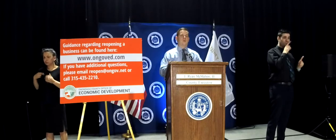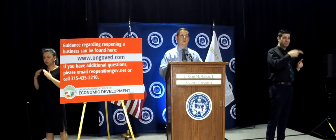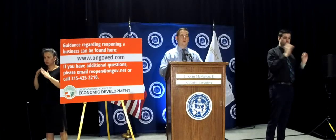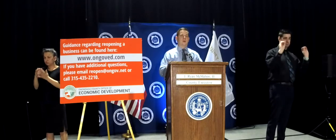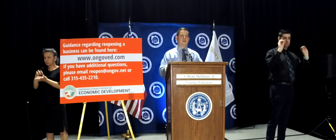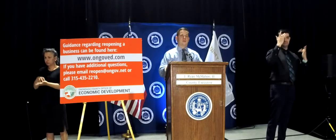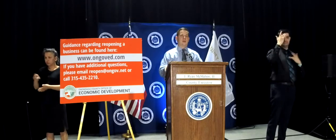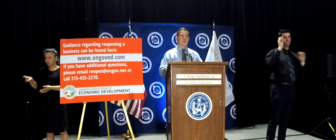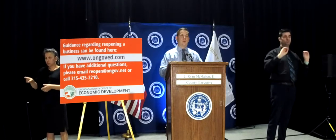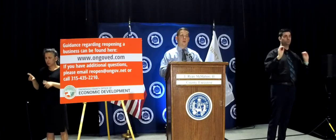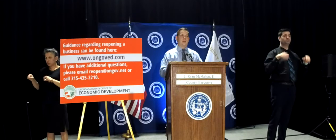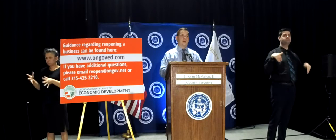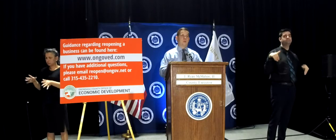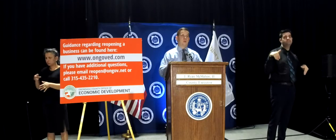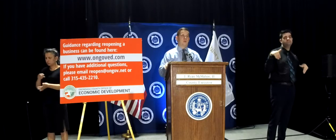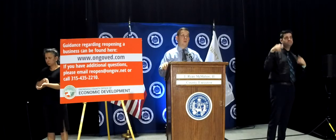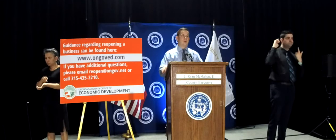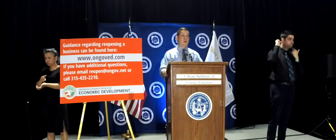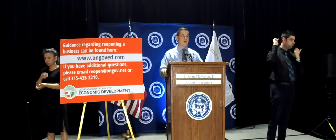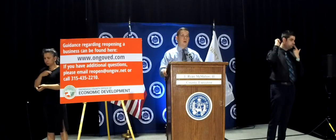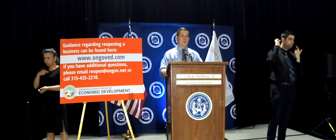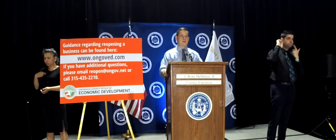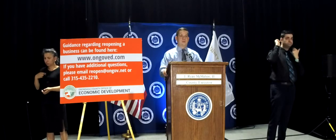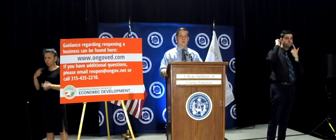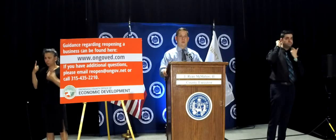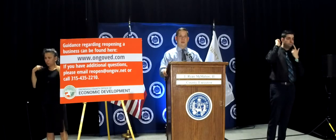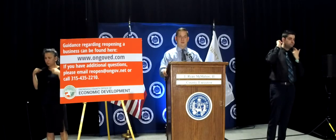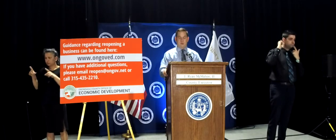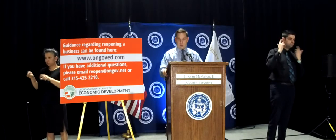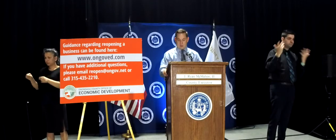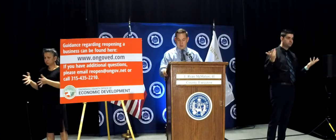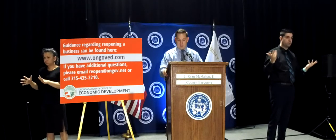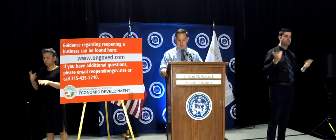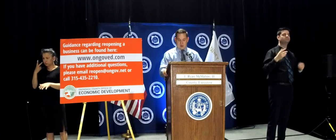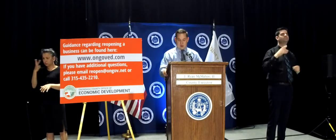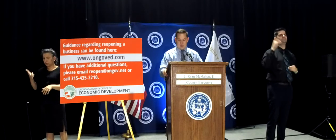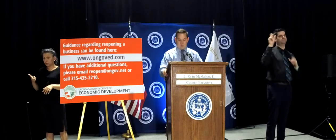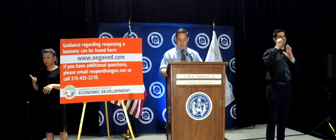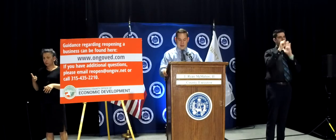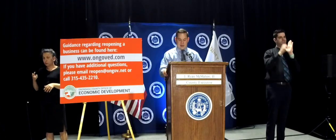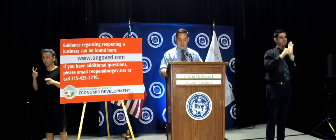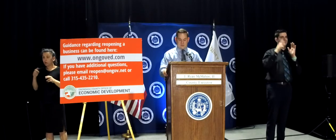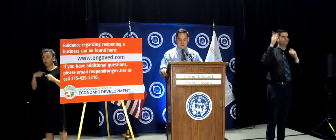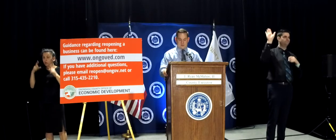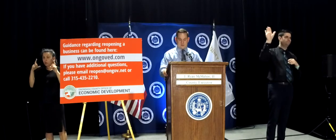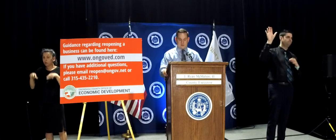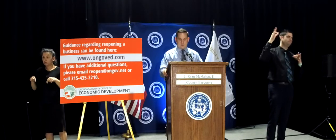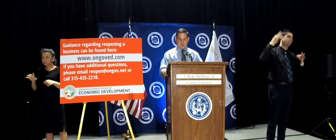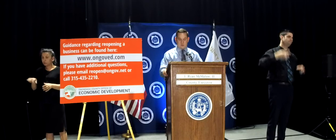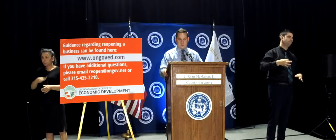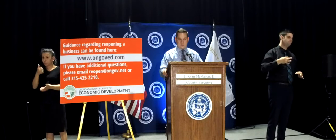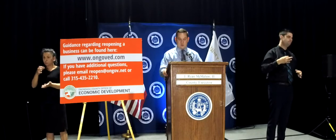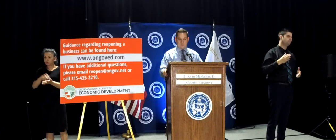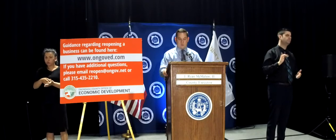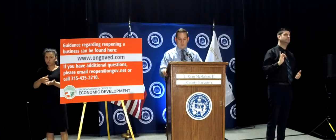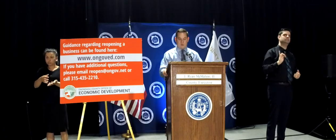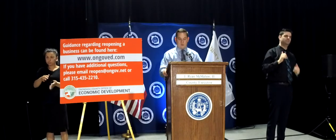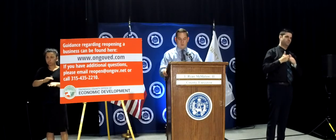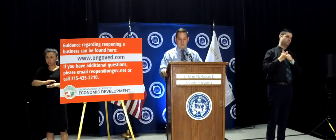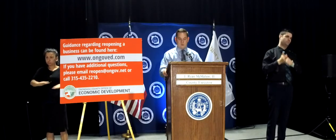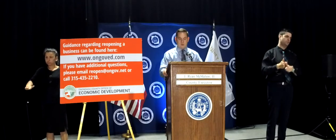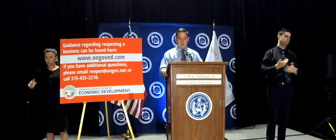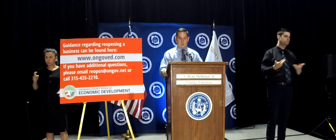We've put forward a plan to the state. We're waiting on that approval. We anticipate that shortly. When that happens, these individuals, these